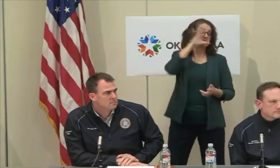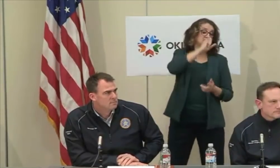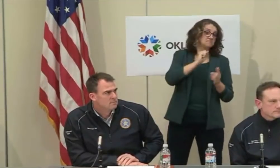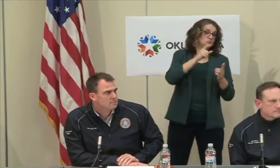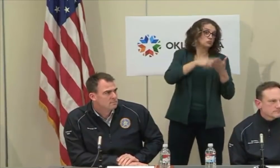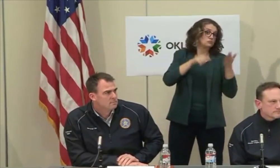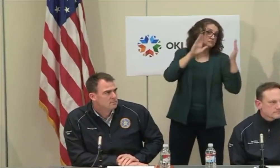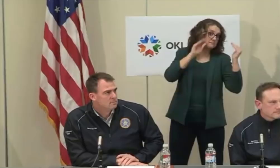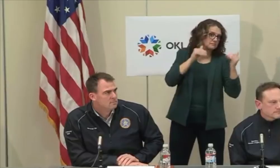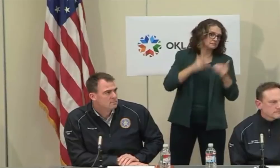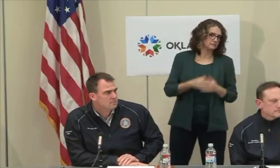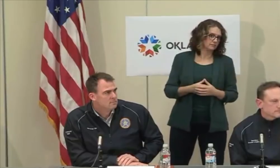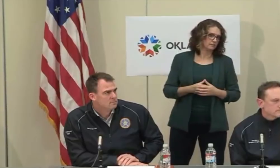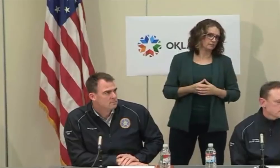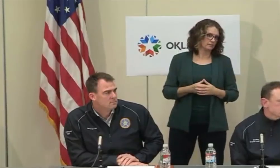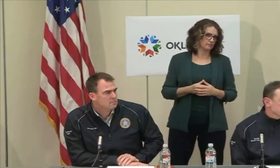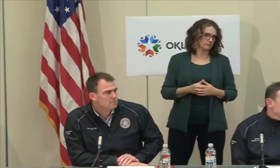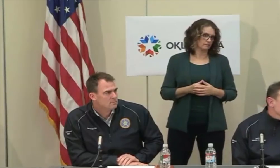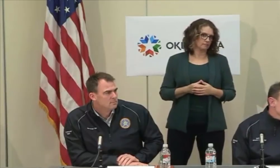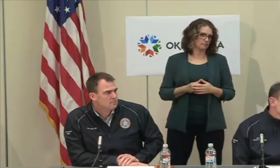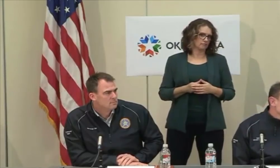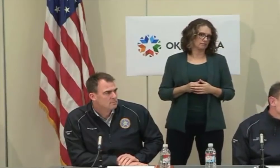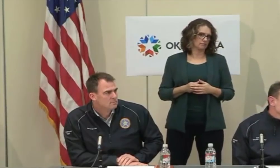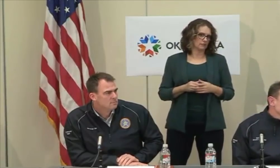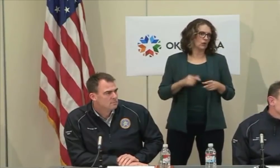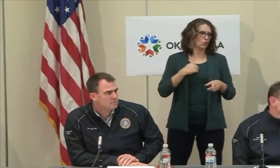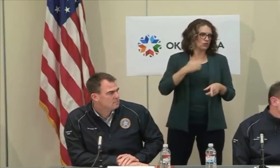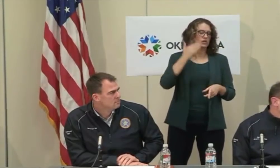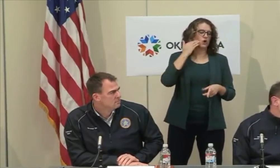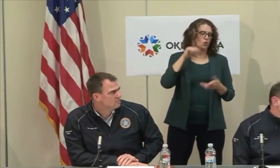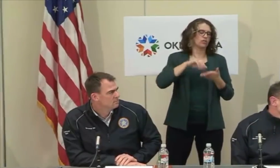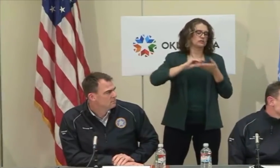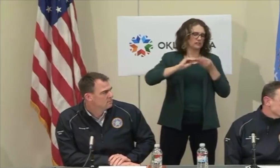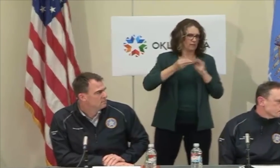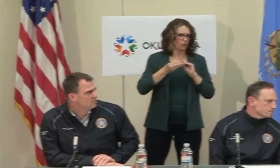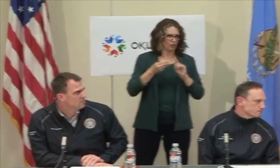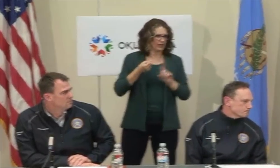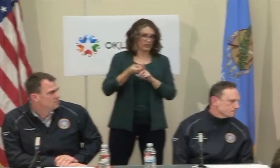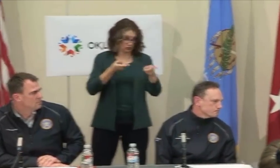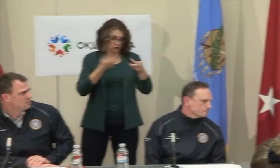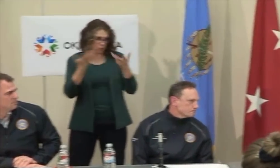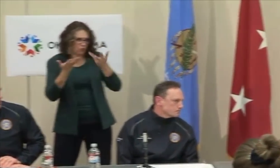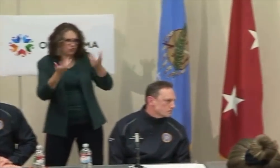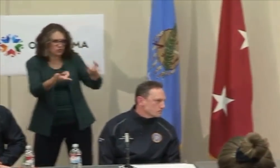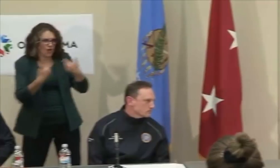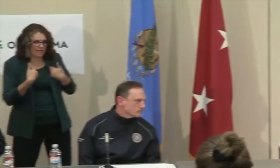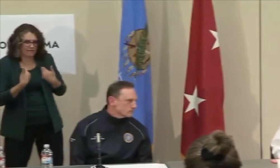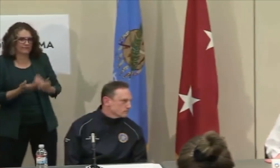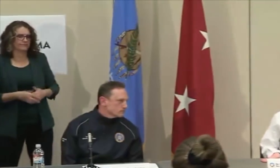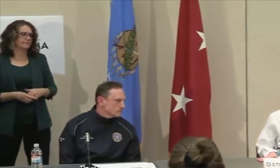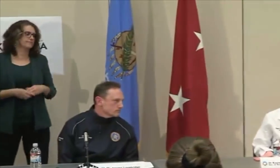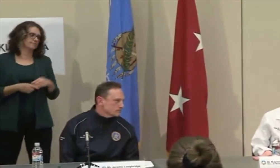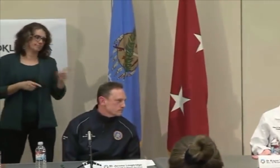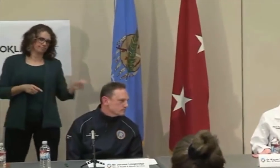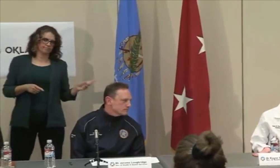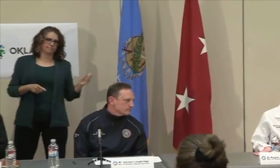and say, you know, this number is going to be hit or this is where we're going to be? We are looking at modeling.